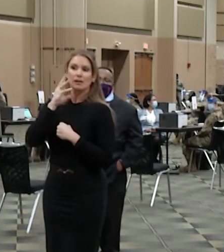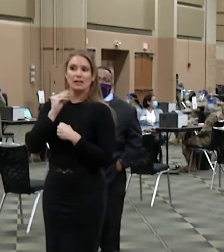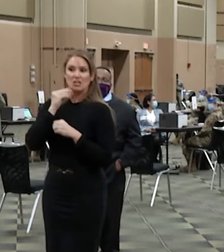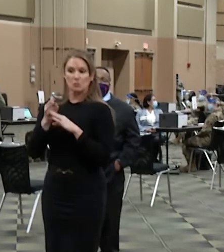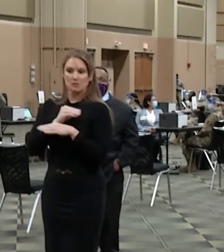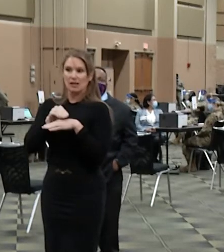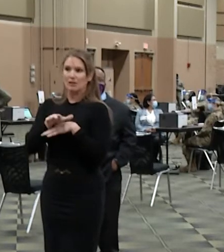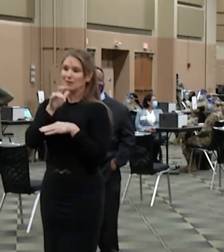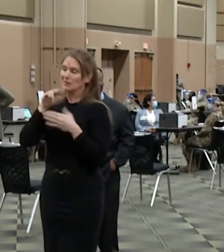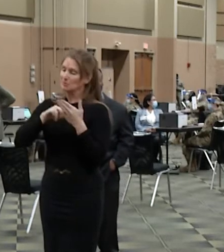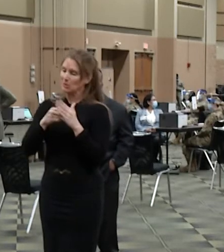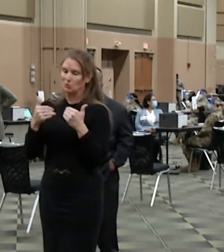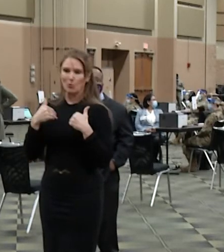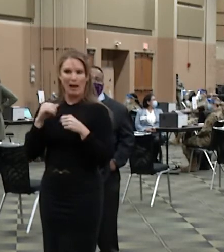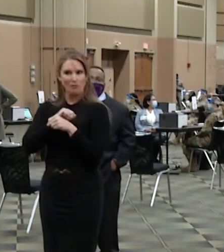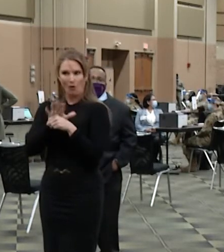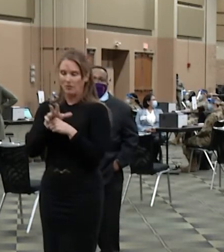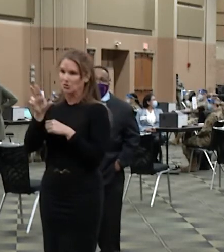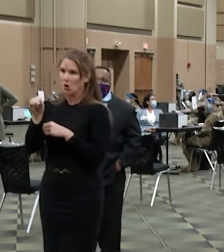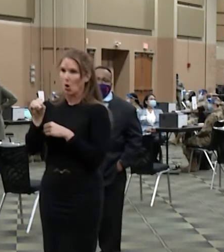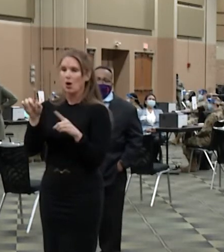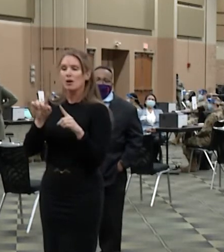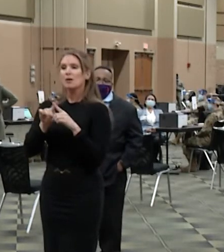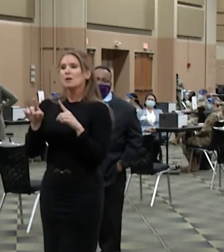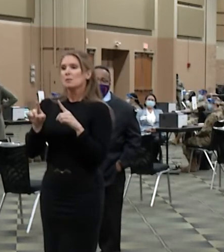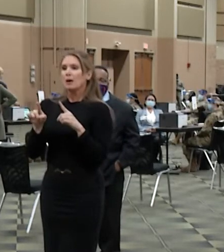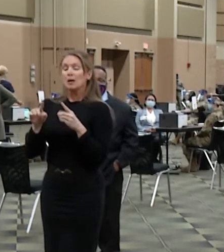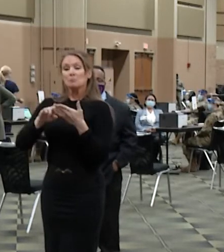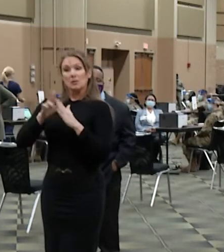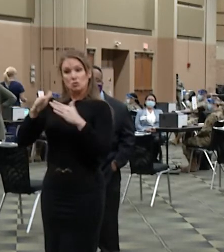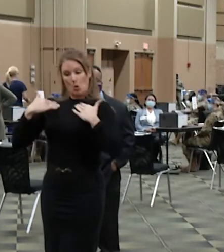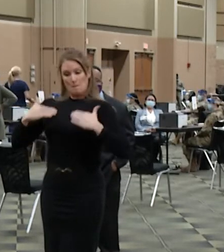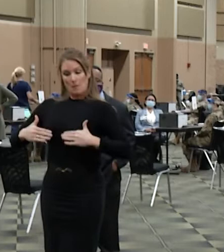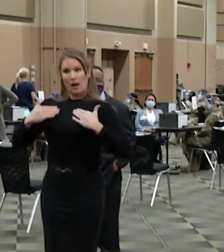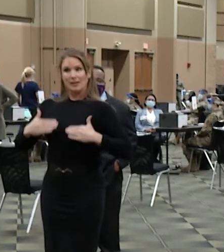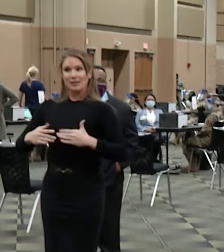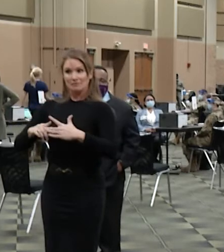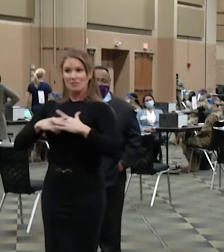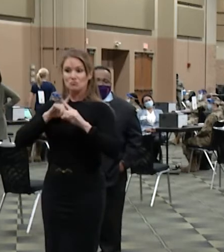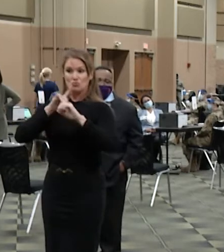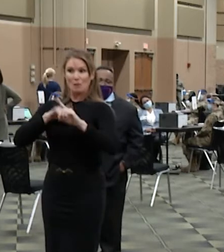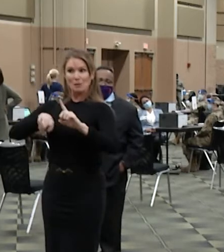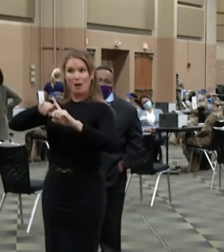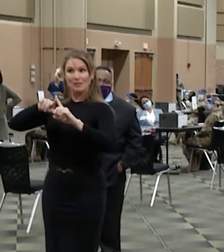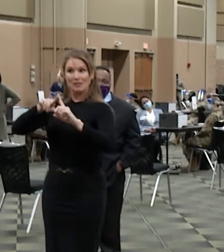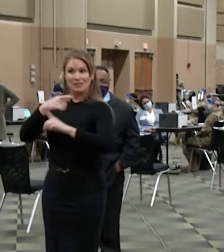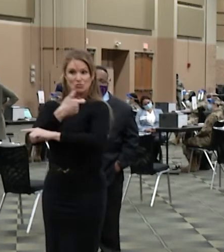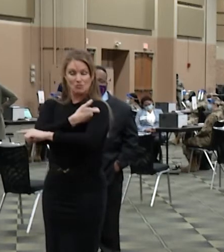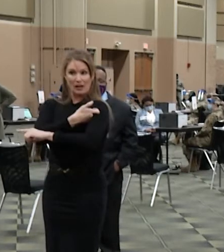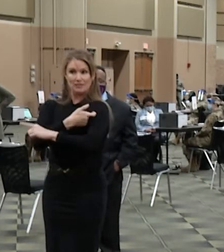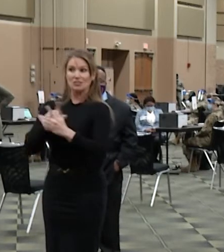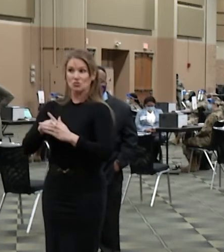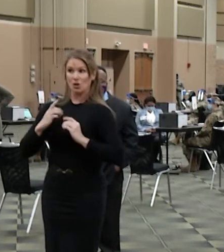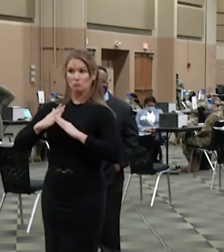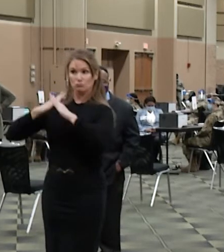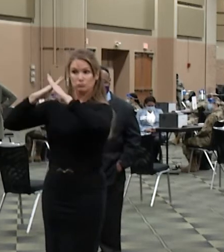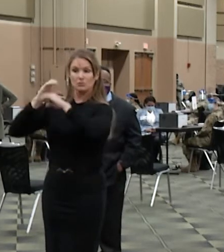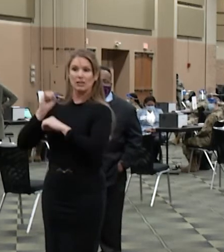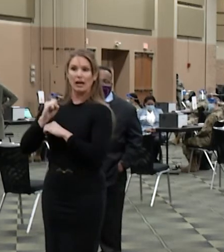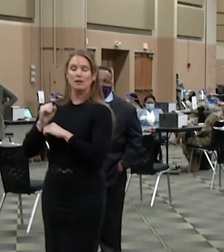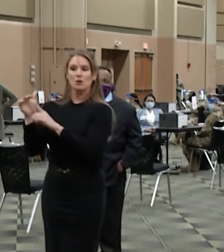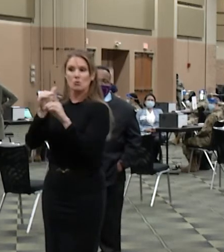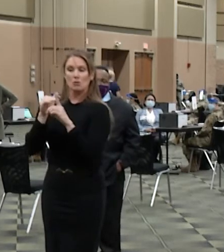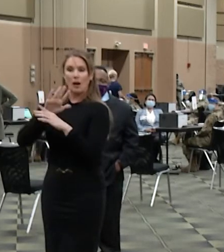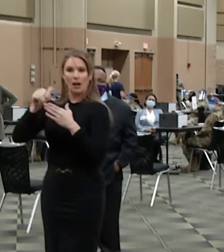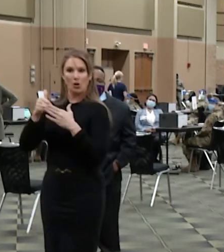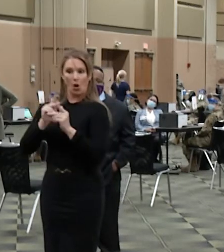mean that you have COVID-19, but signals that your system is responding to the vaccine. I would like to remind all residents